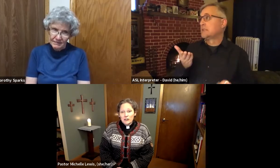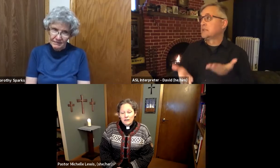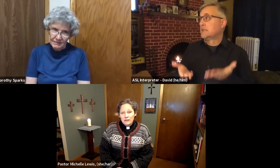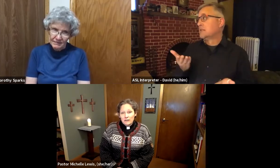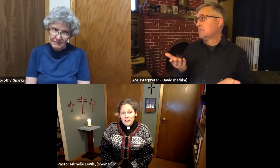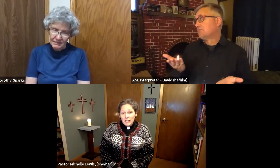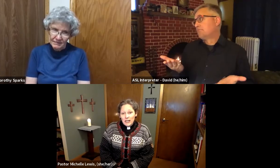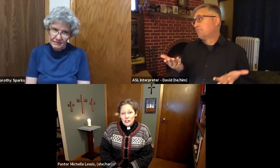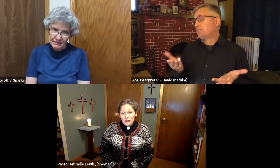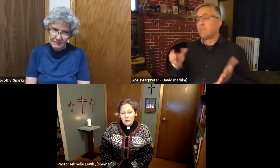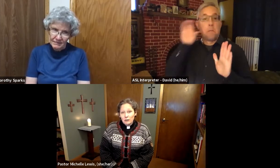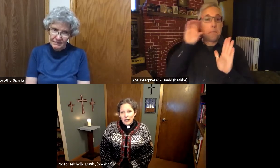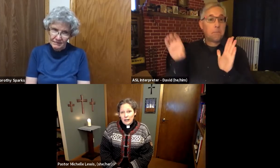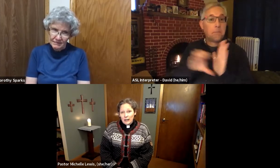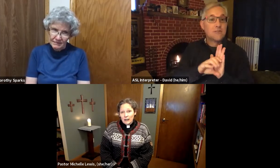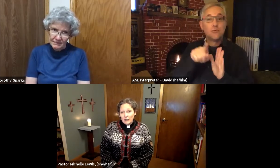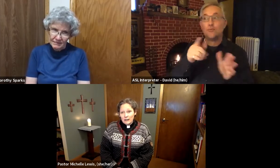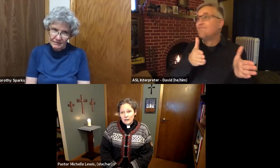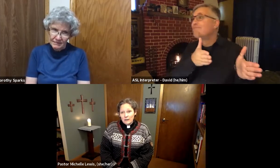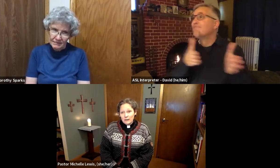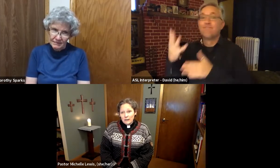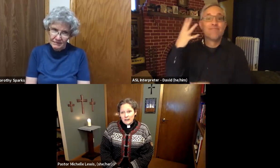a picture of a vacation you were planning